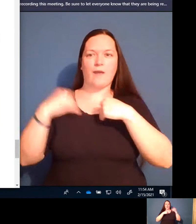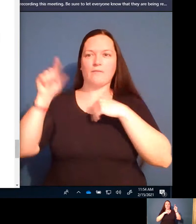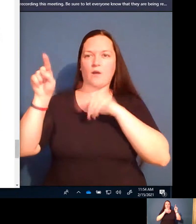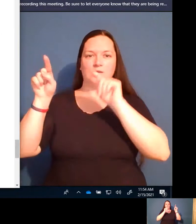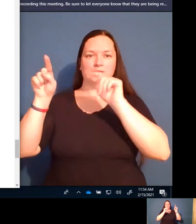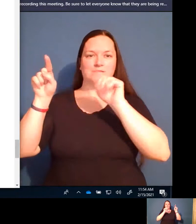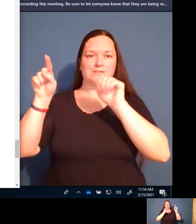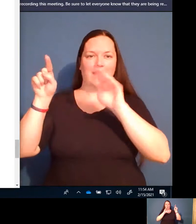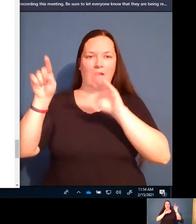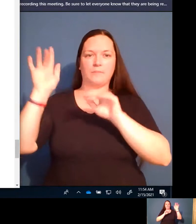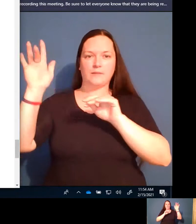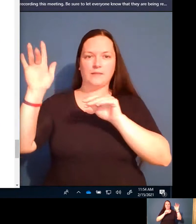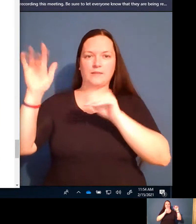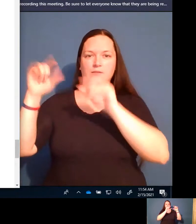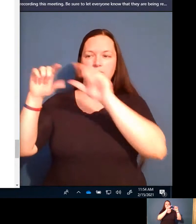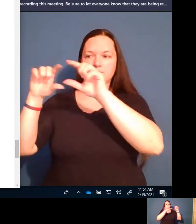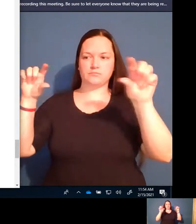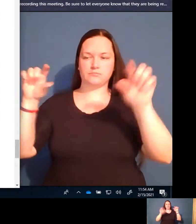tabs.